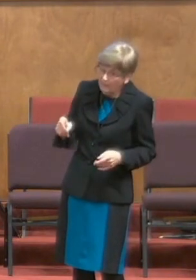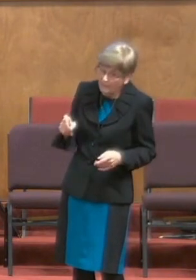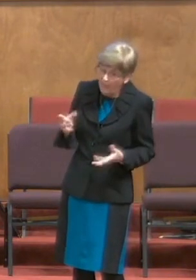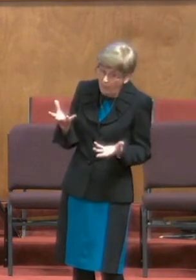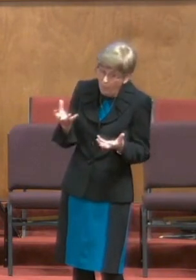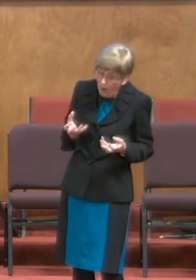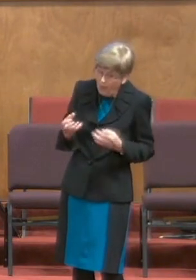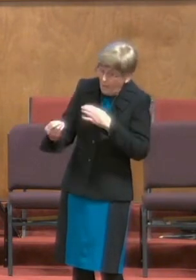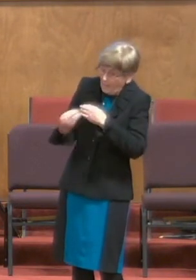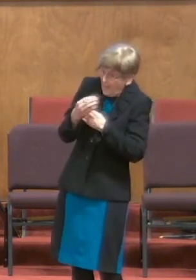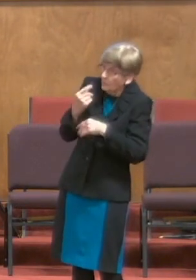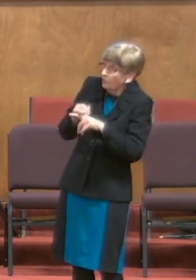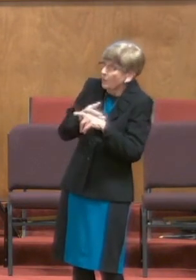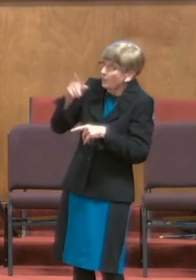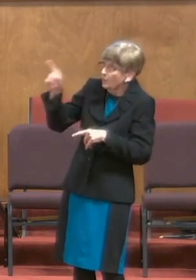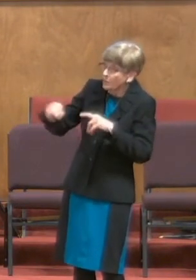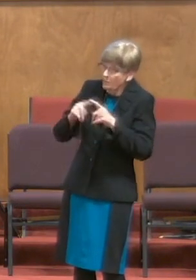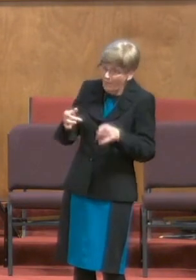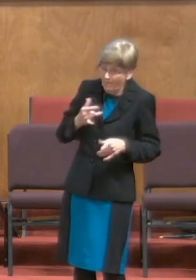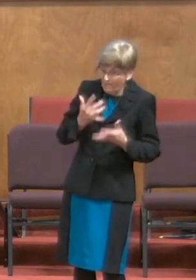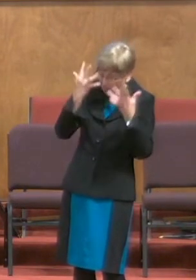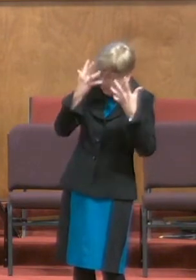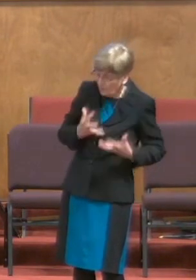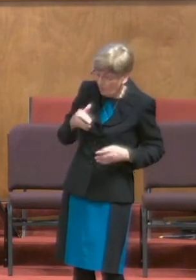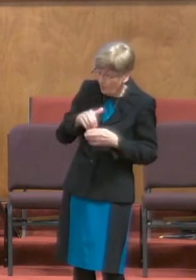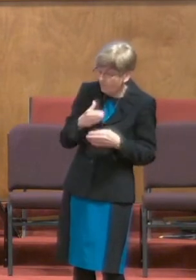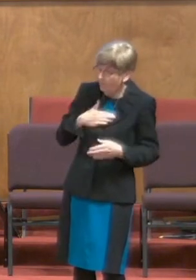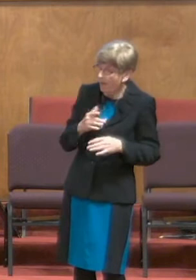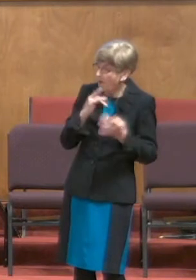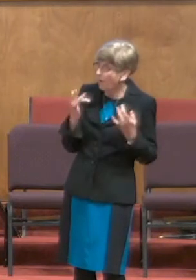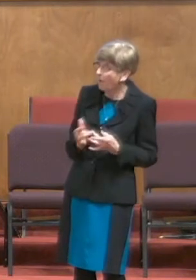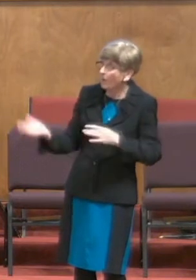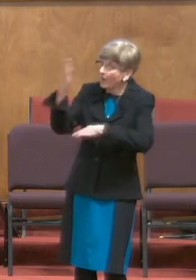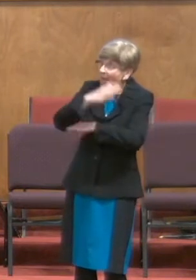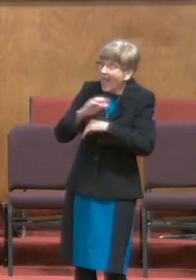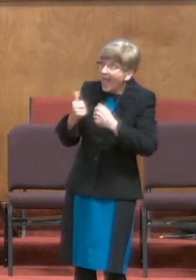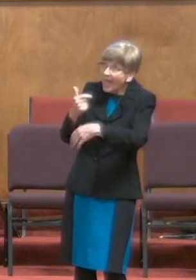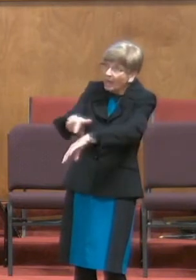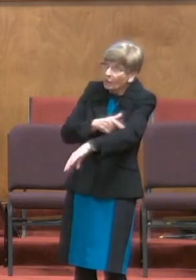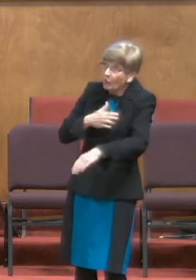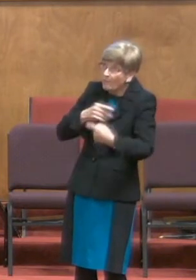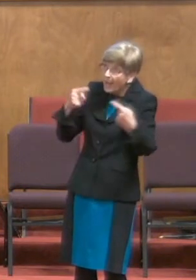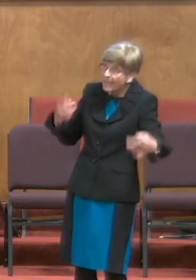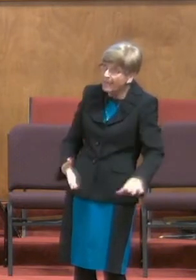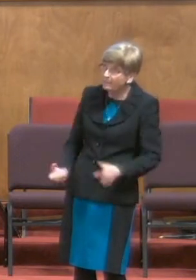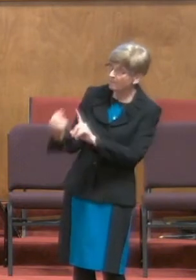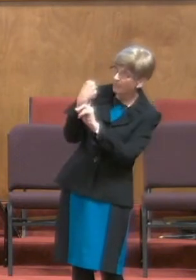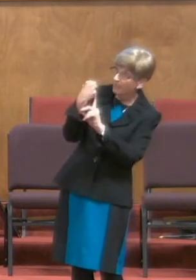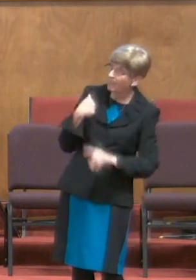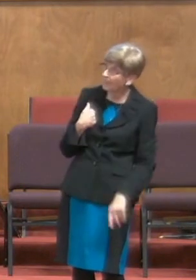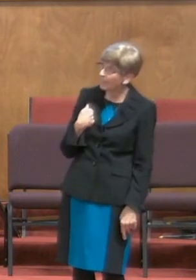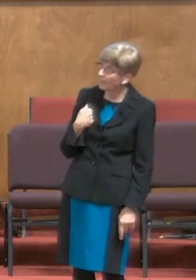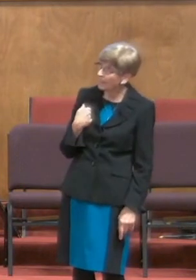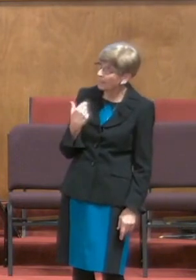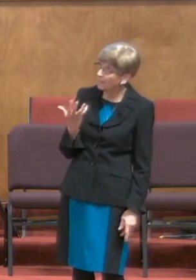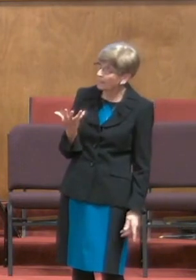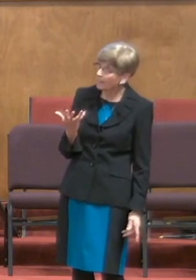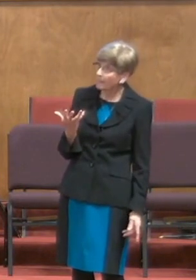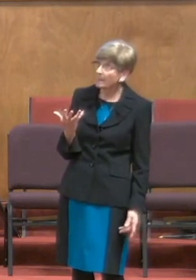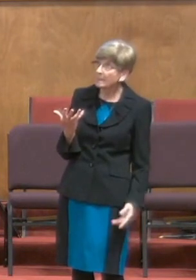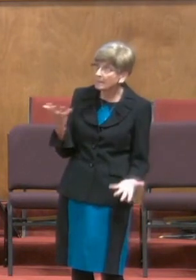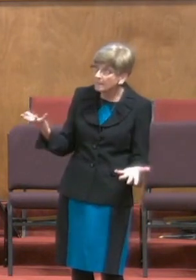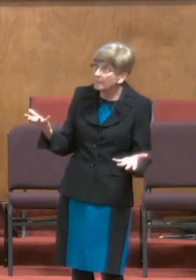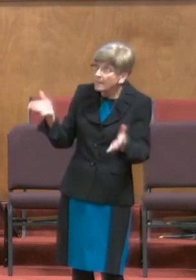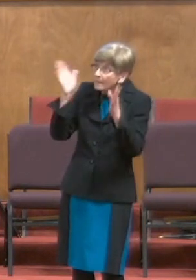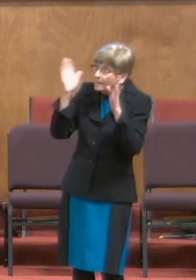have sorrow in my heart all the day? How long shall my enemy be exalted over me? Consider and answer me,